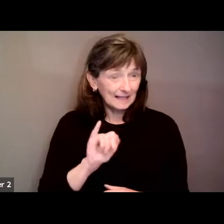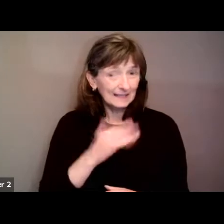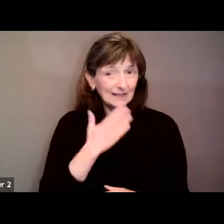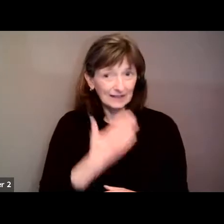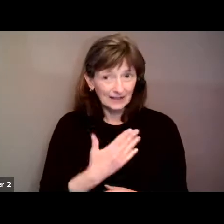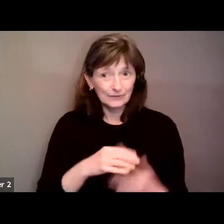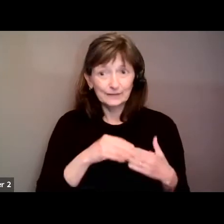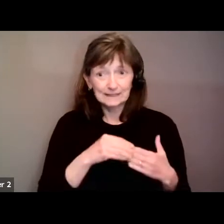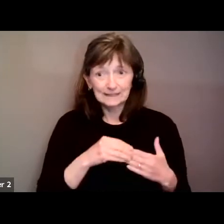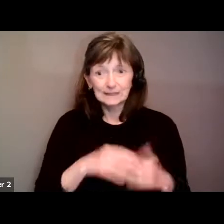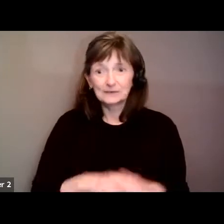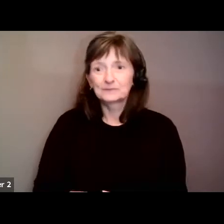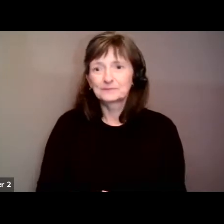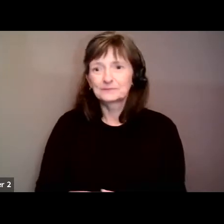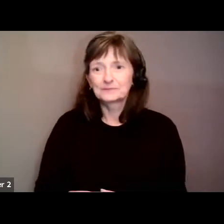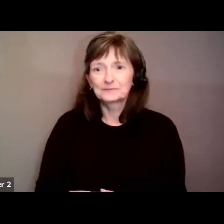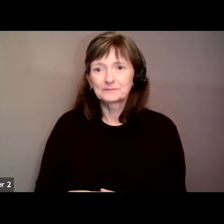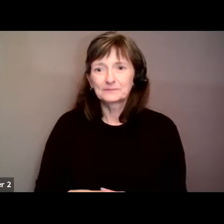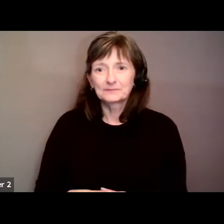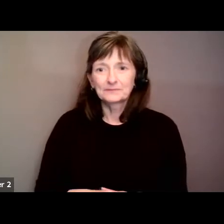leading the discussion.